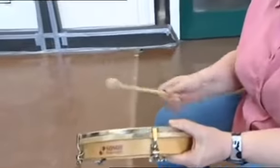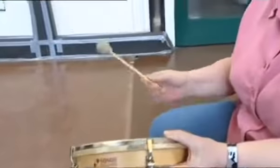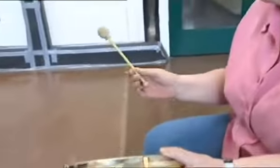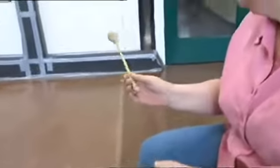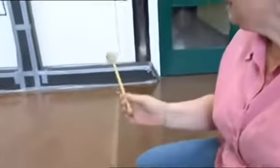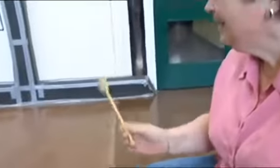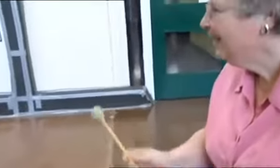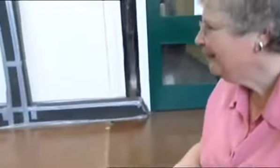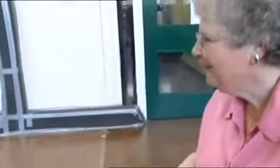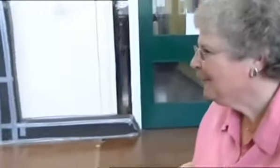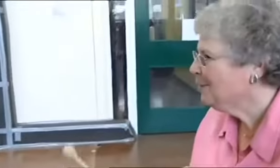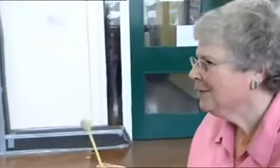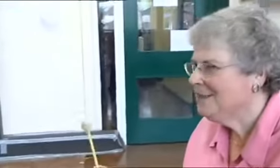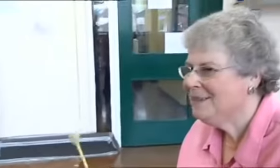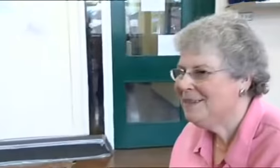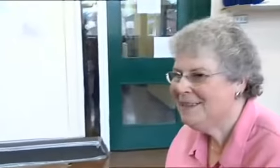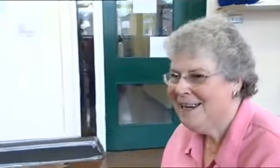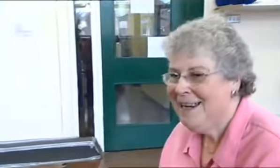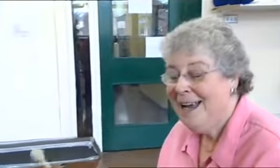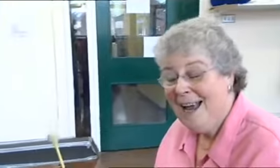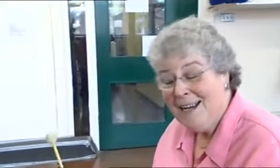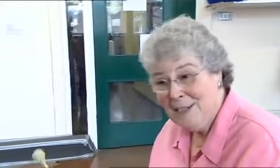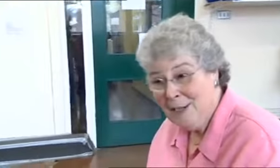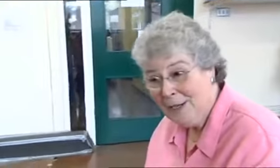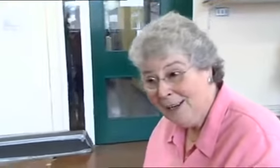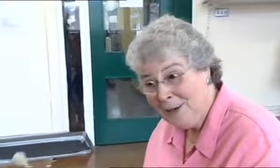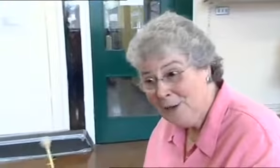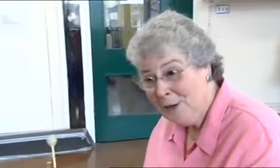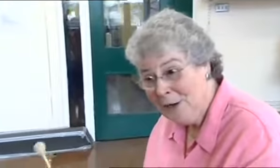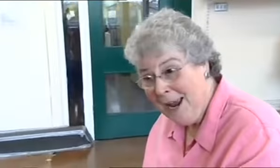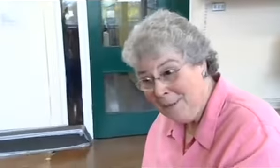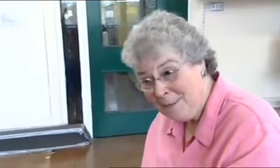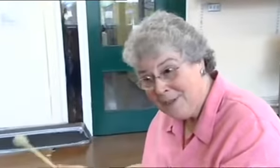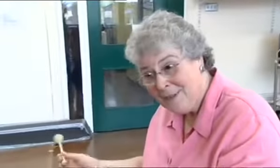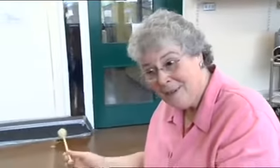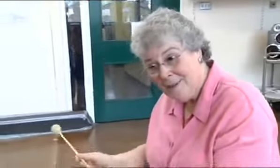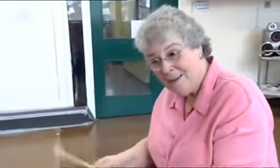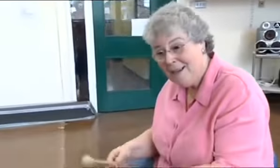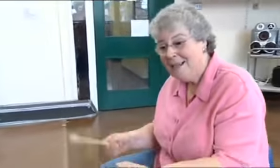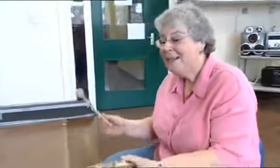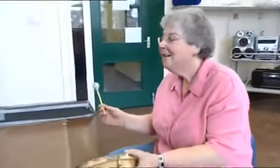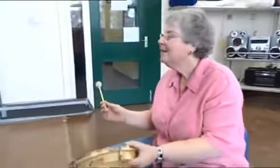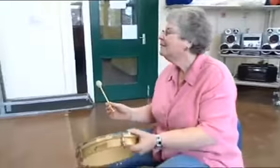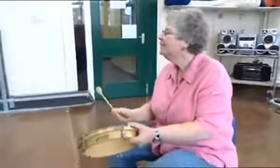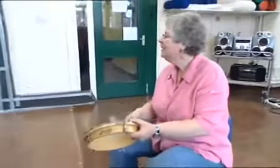Oh, that's a lovely noise. Do you think I could do your names? Yeah.